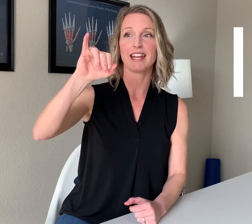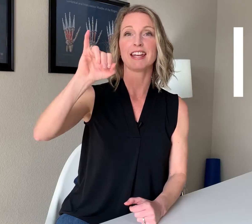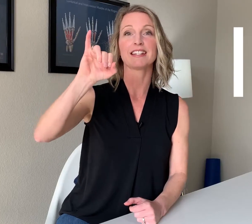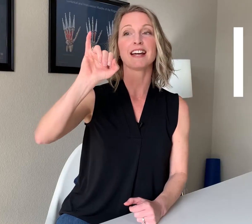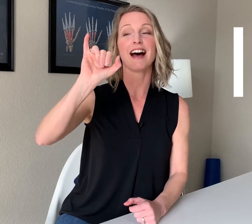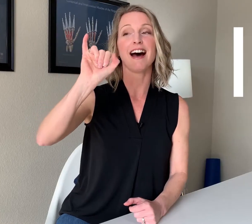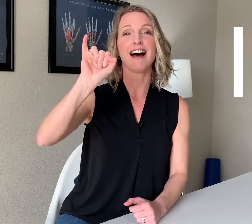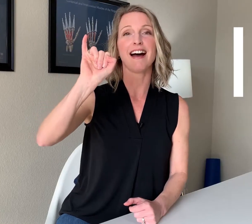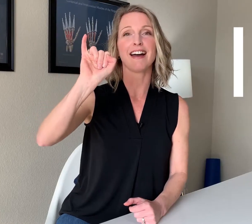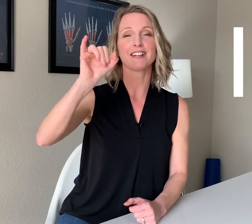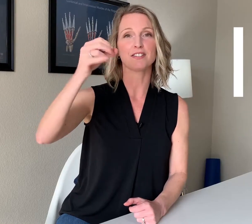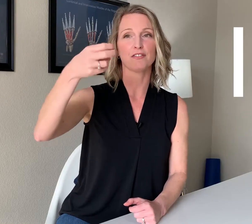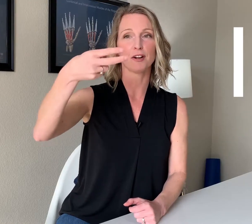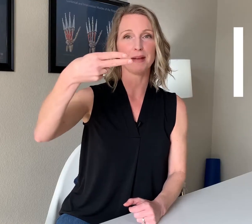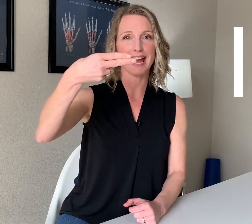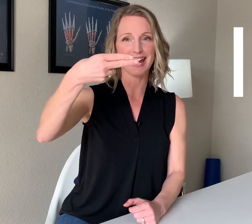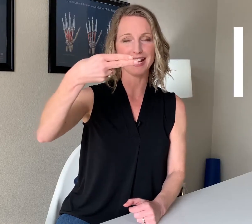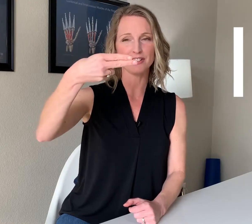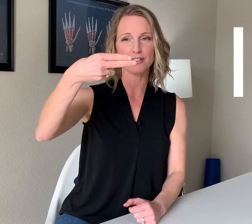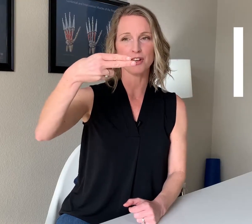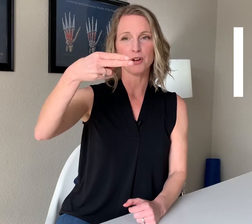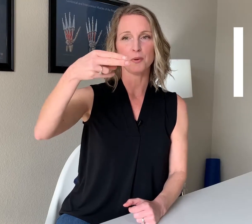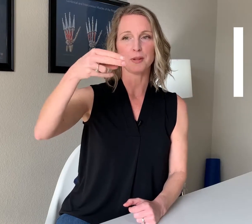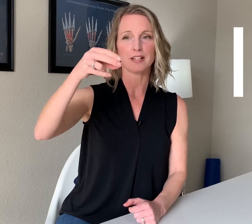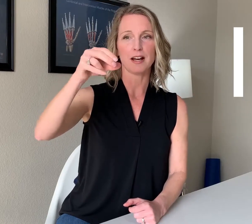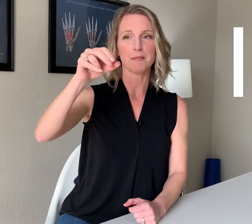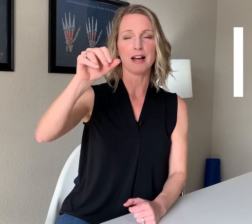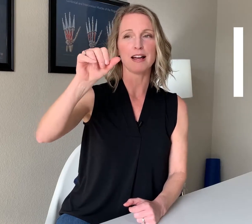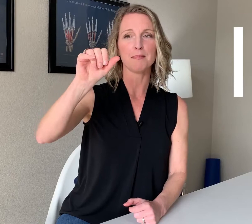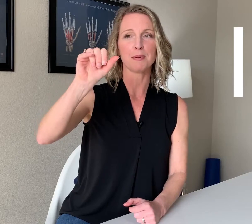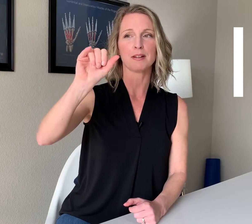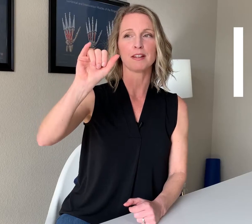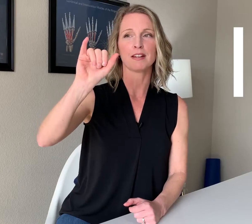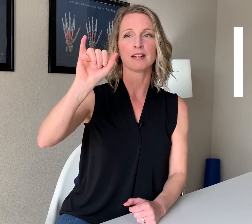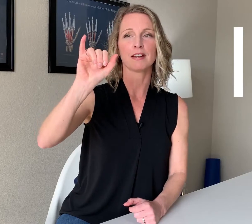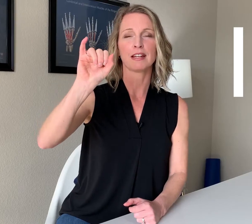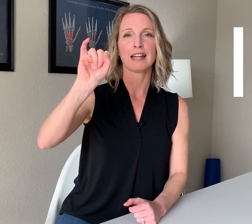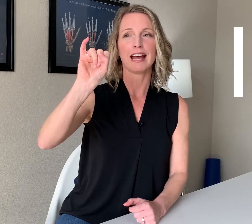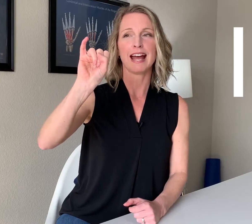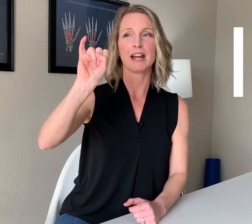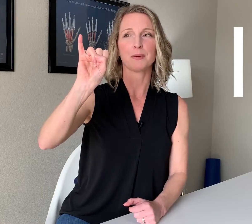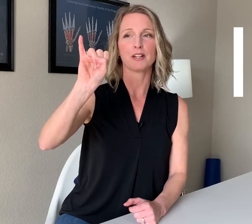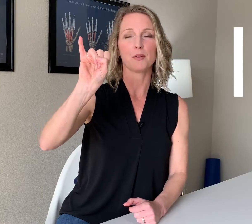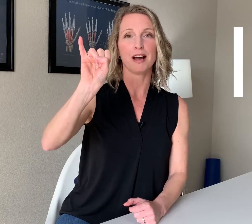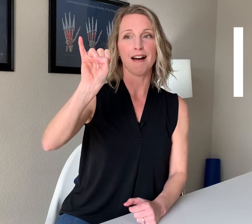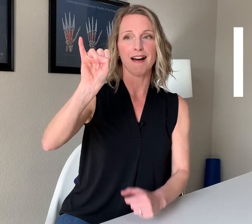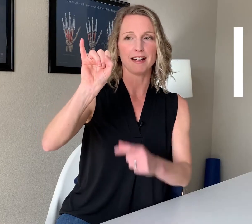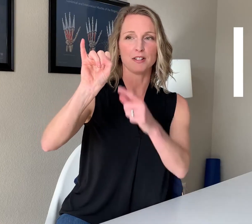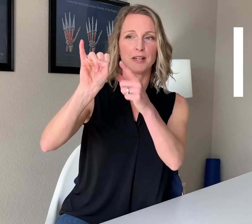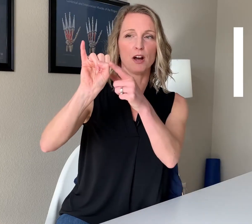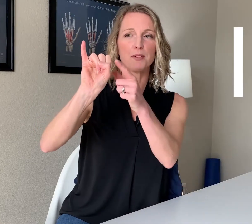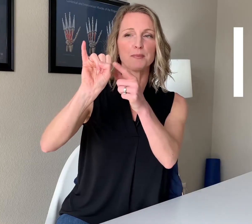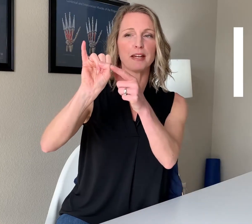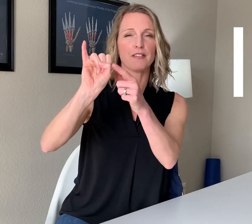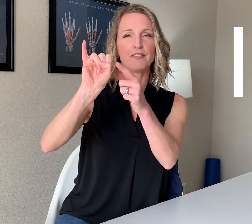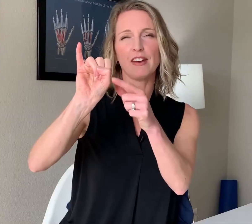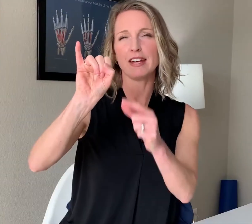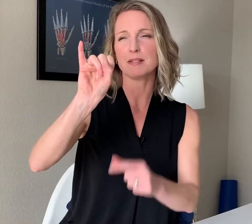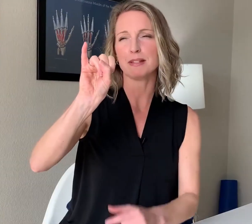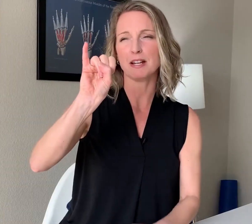And I. So from H, we come up and we go to I. So we almost make a fist, but then we